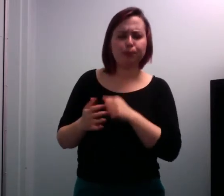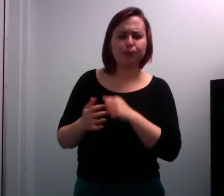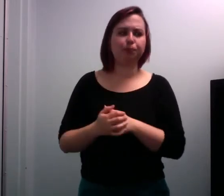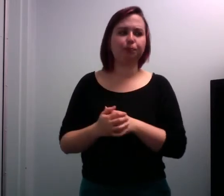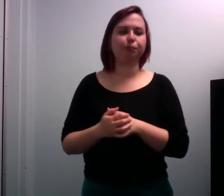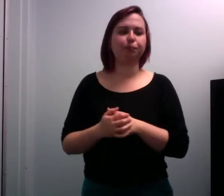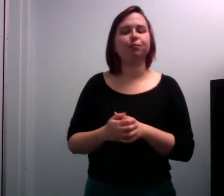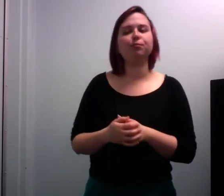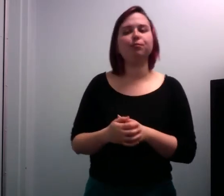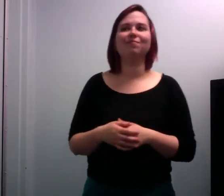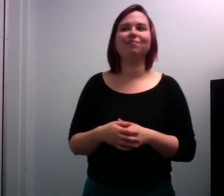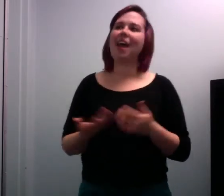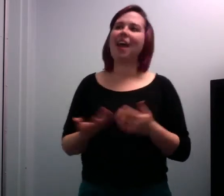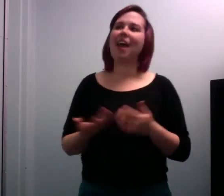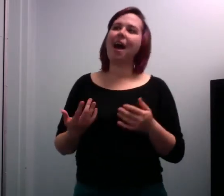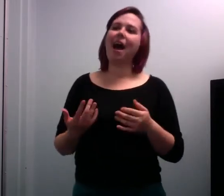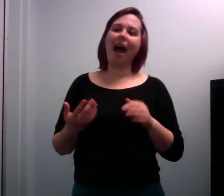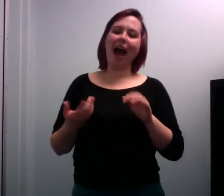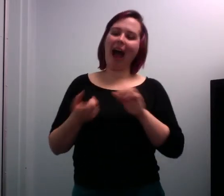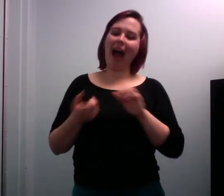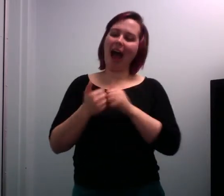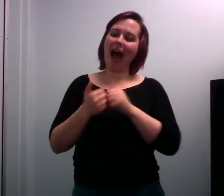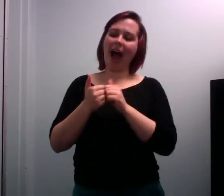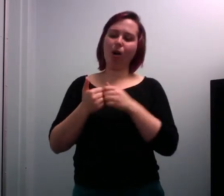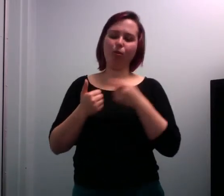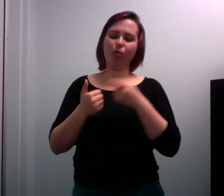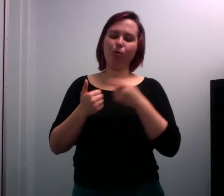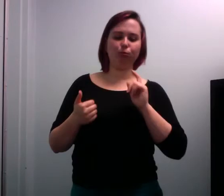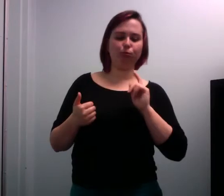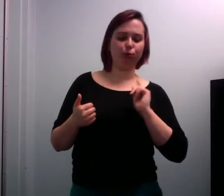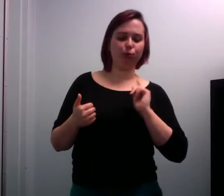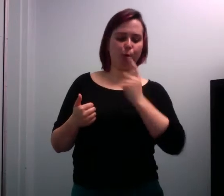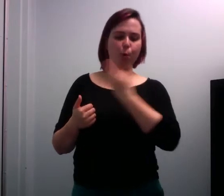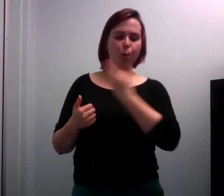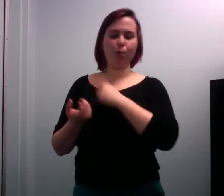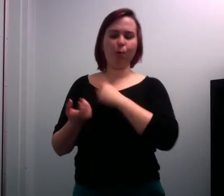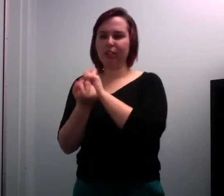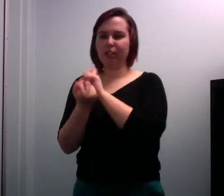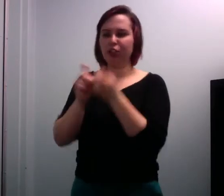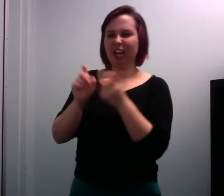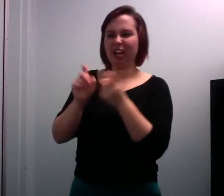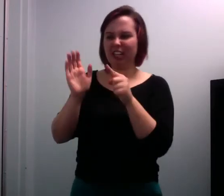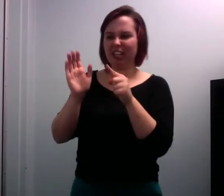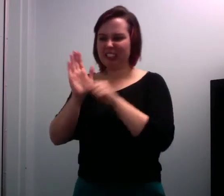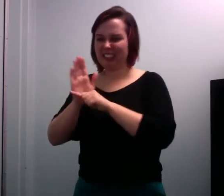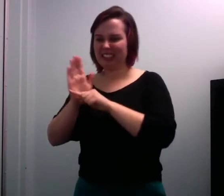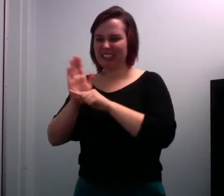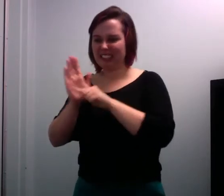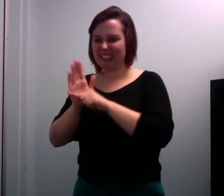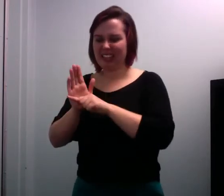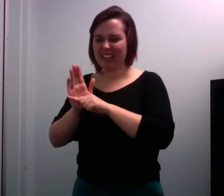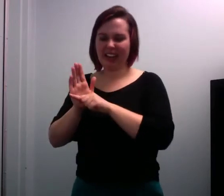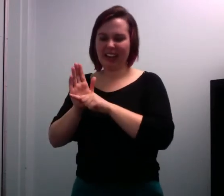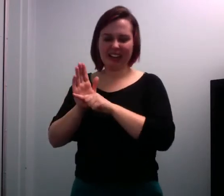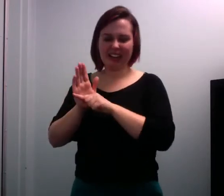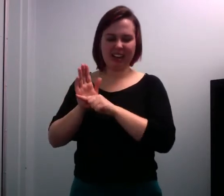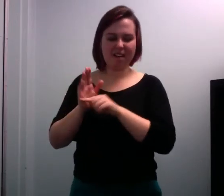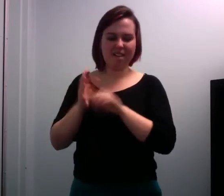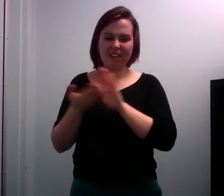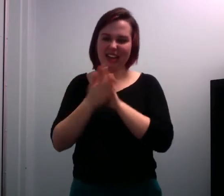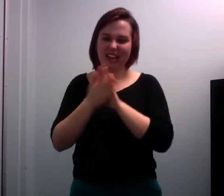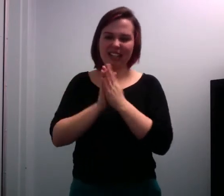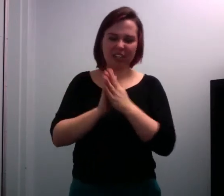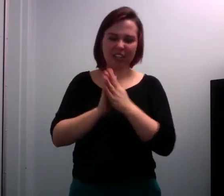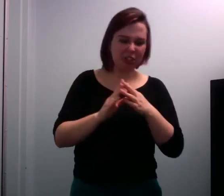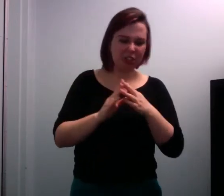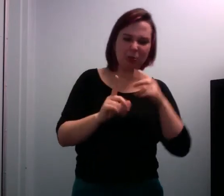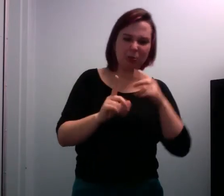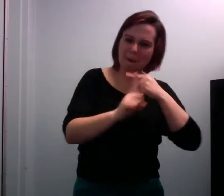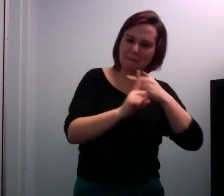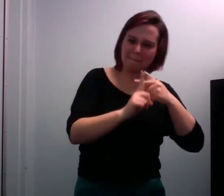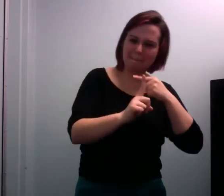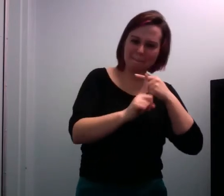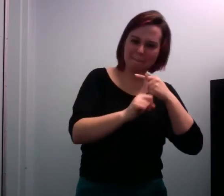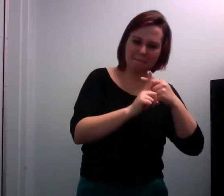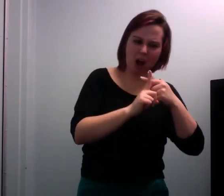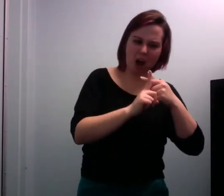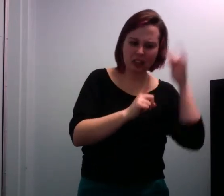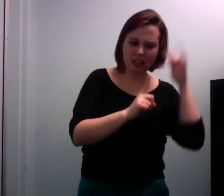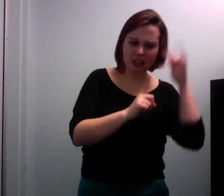to understand is that the brain tries to find answers to the questions posed to it. So if you could ask yourself questions that will